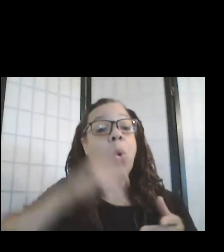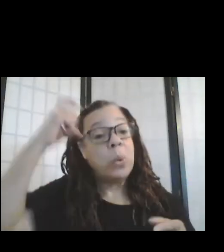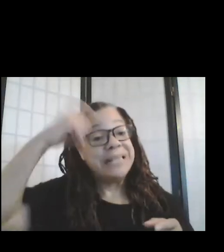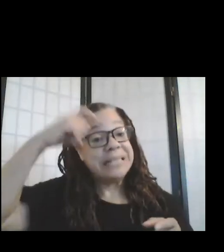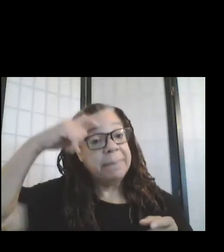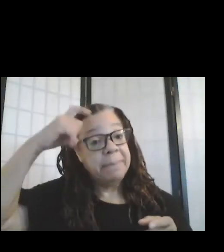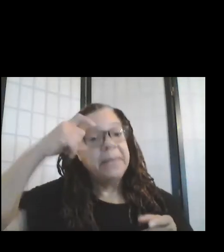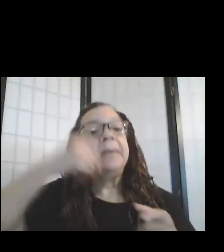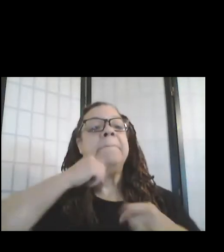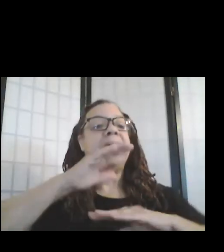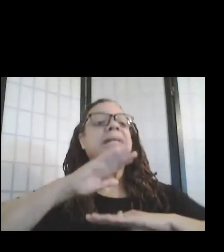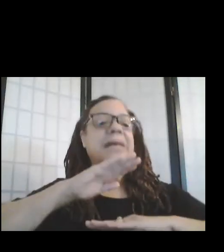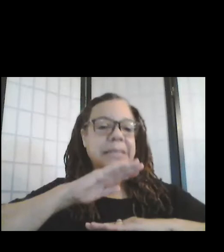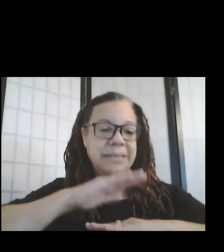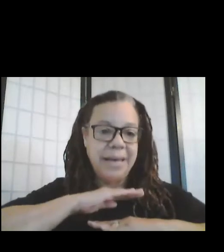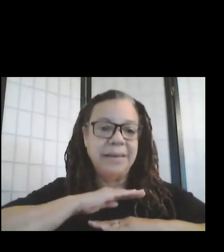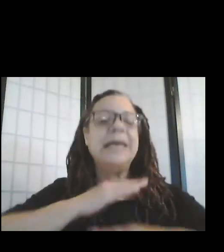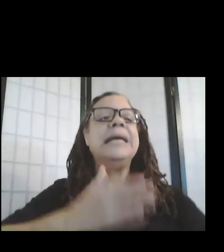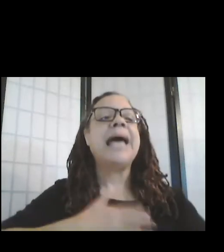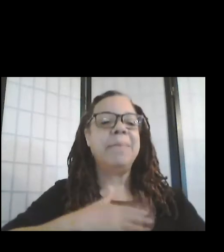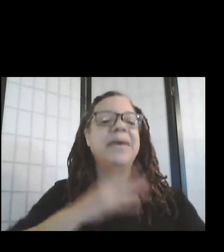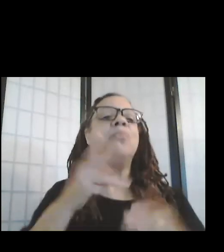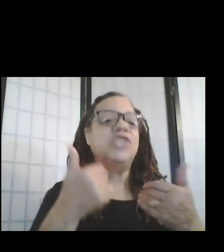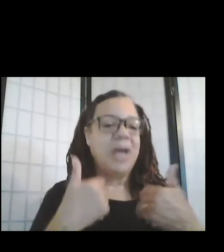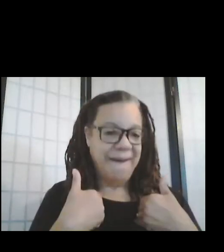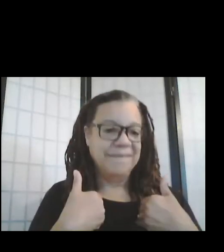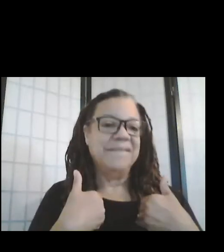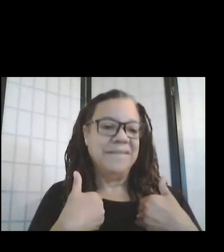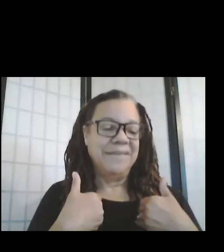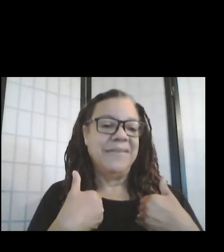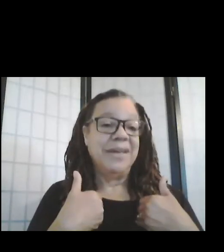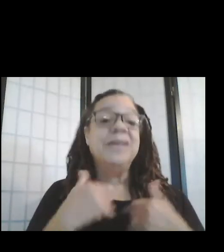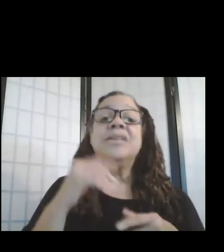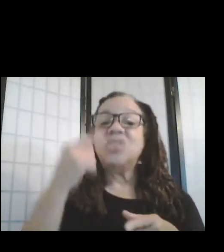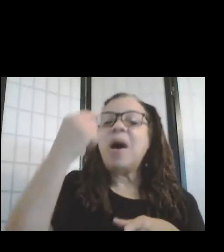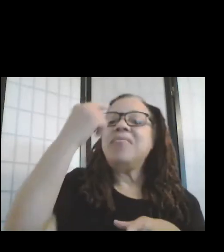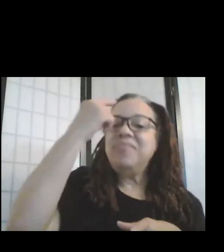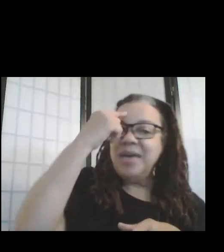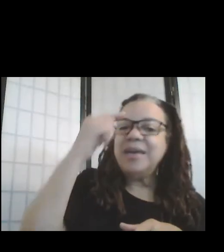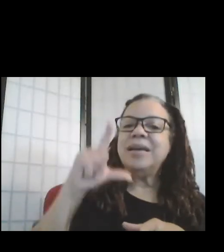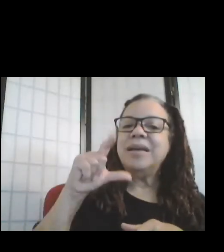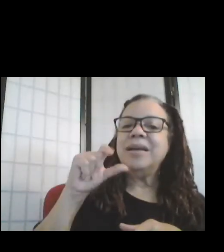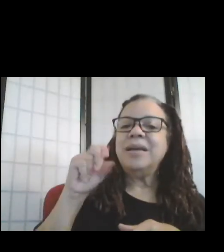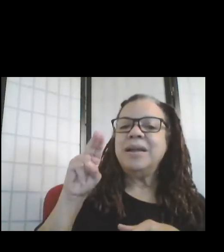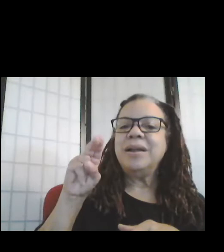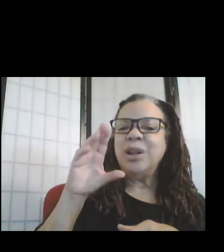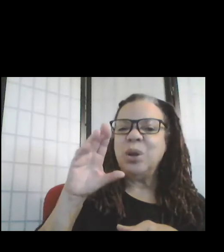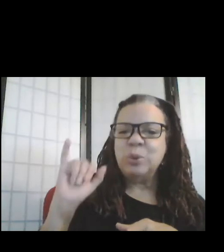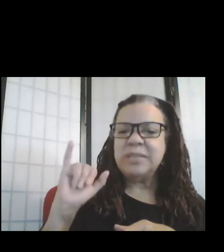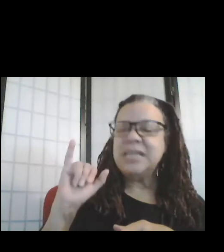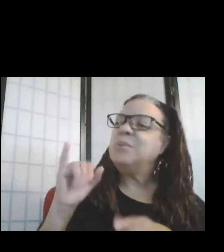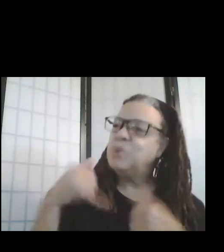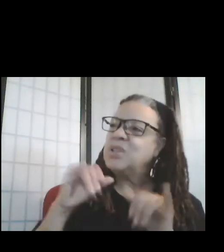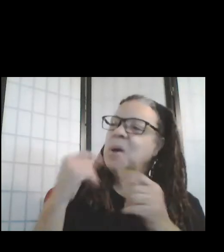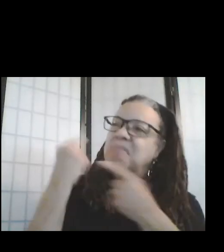being content and happy with what is. And so I think Lucy's going to be doing a little bit of thinking as she